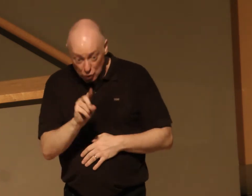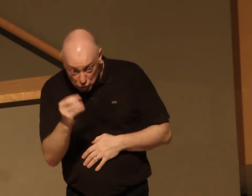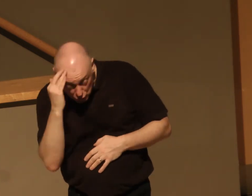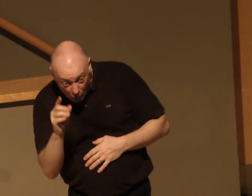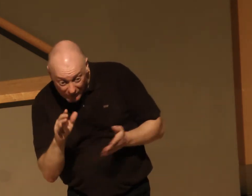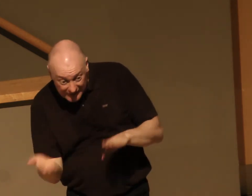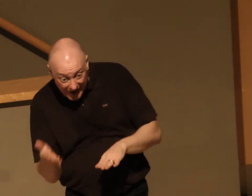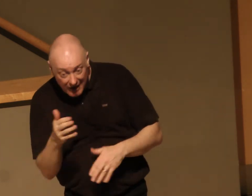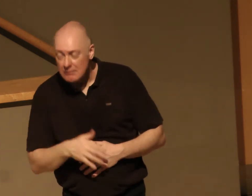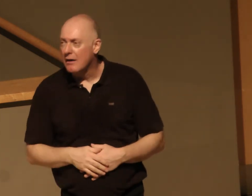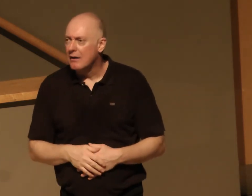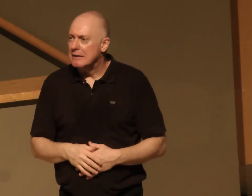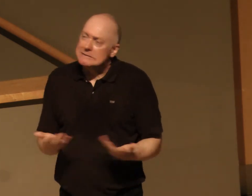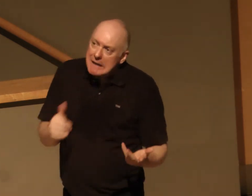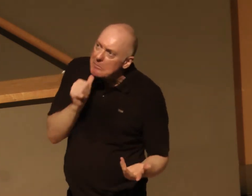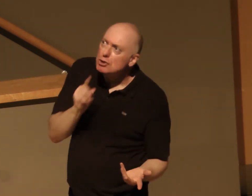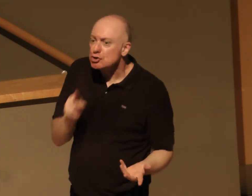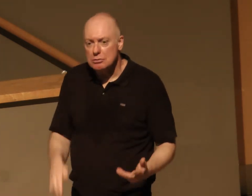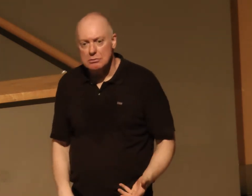tomorrow and they say I'm not really sure go to church